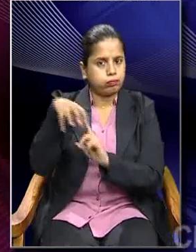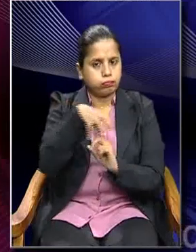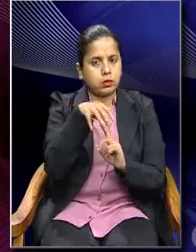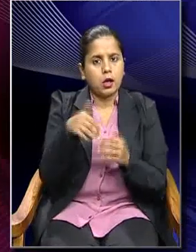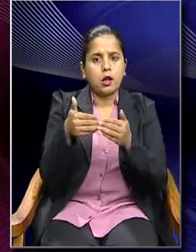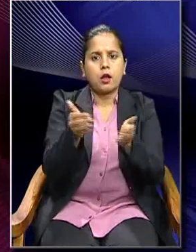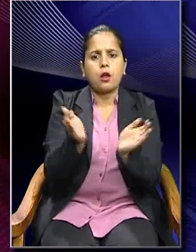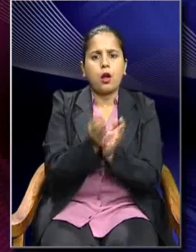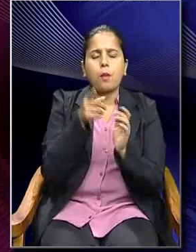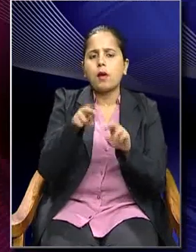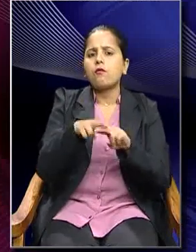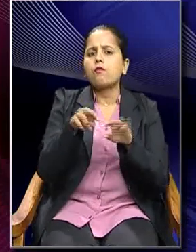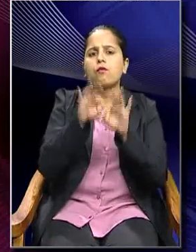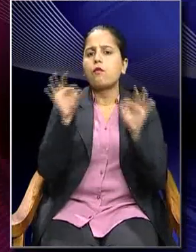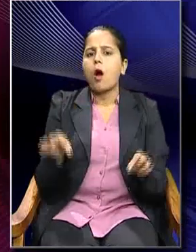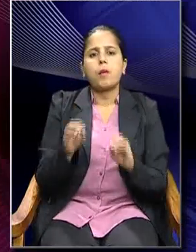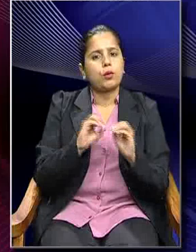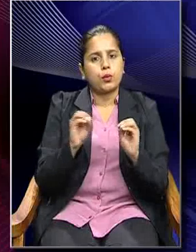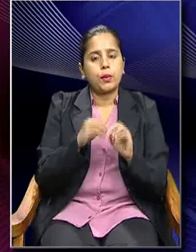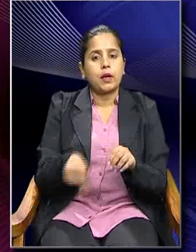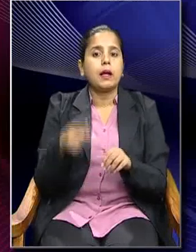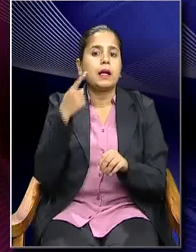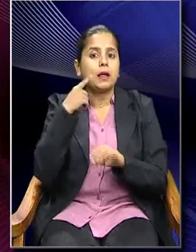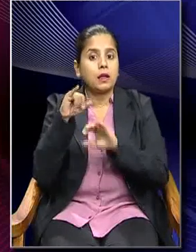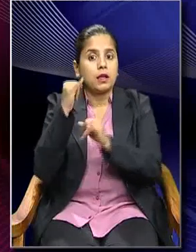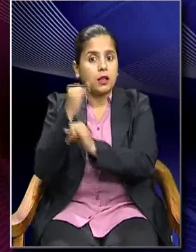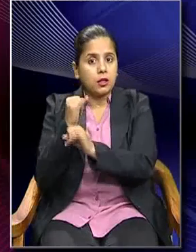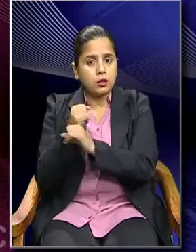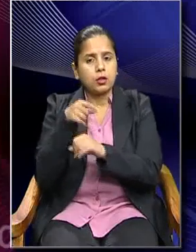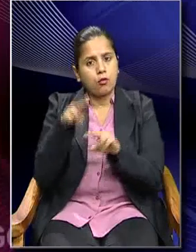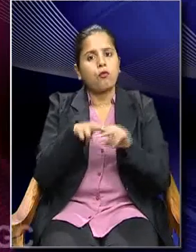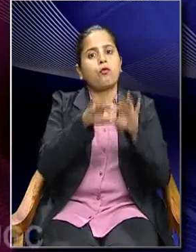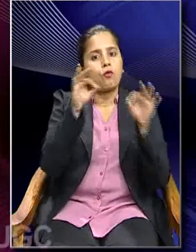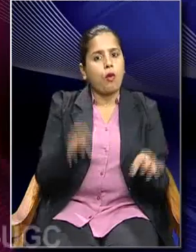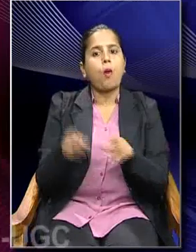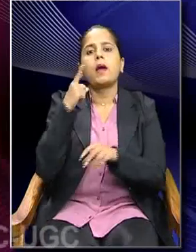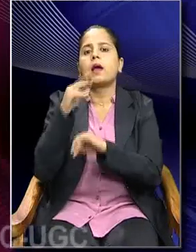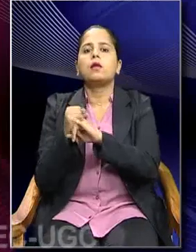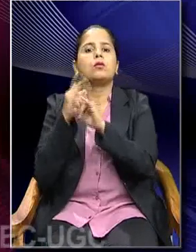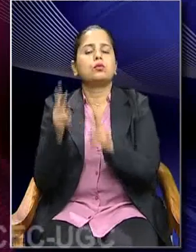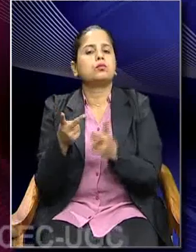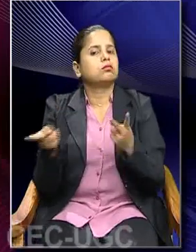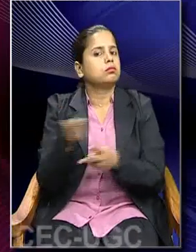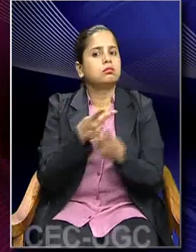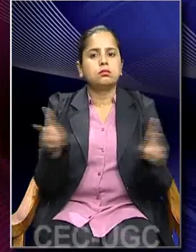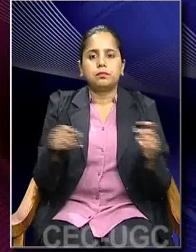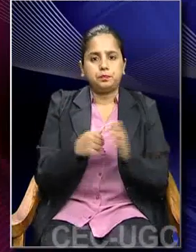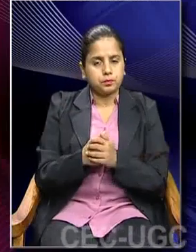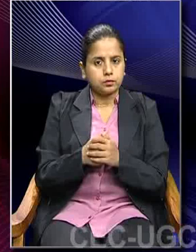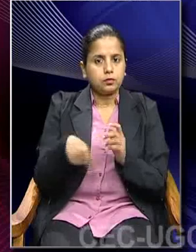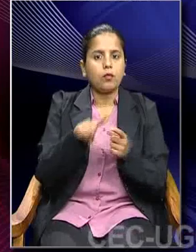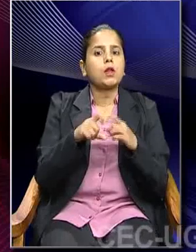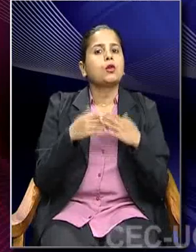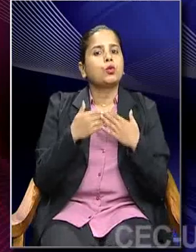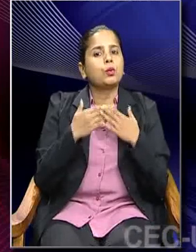an informal group, institution is a formal group. Example of institutions are the